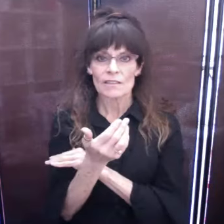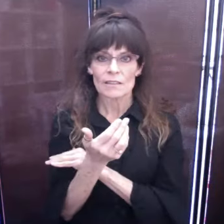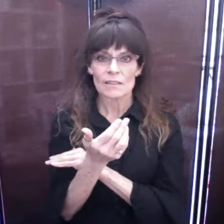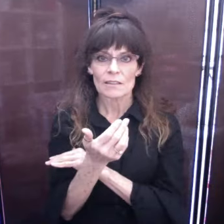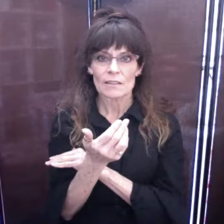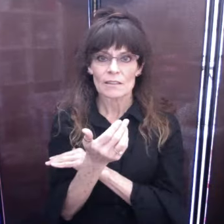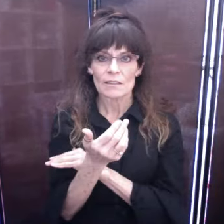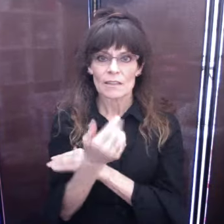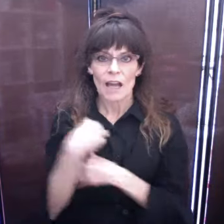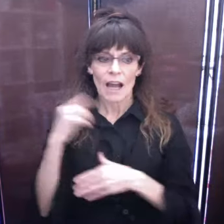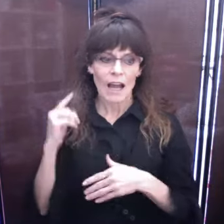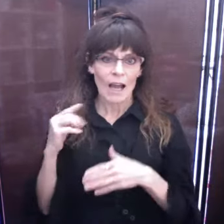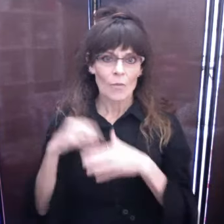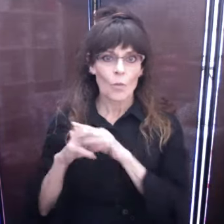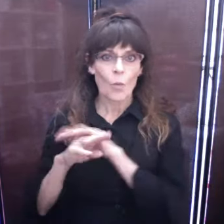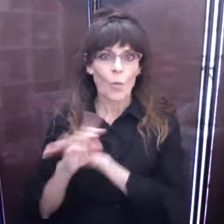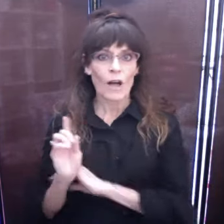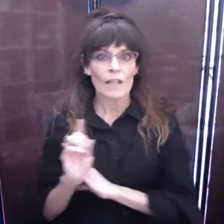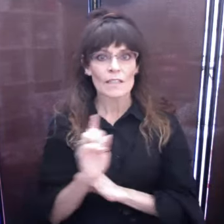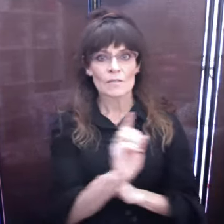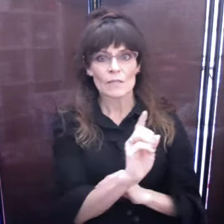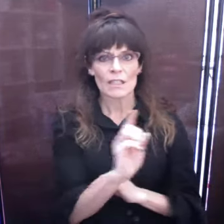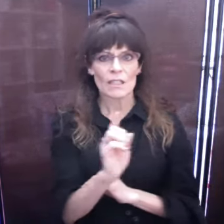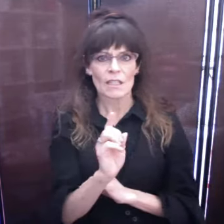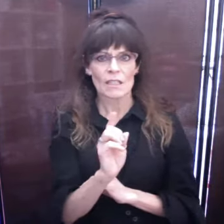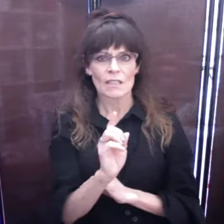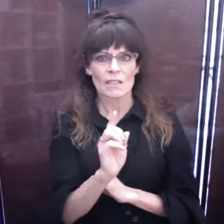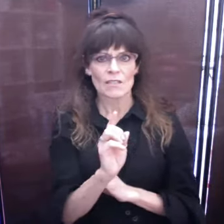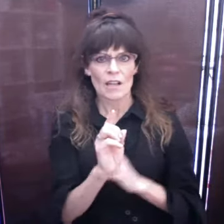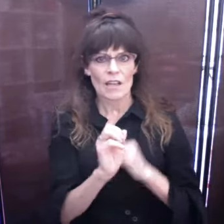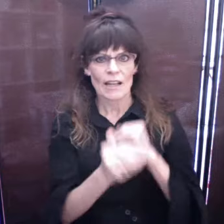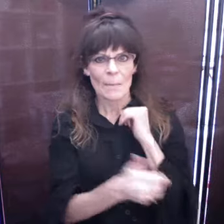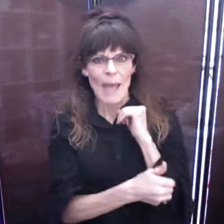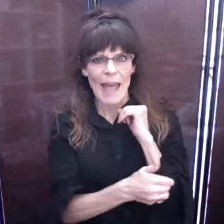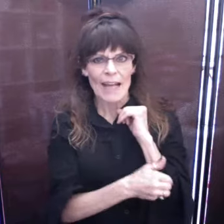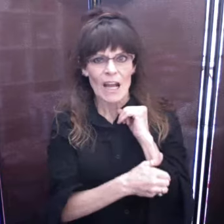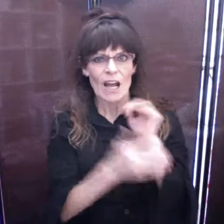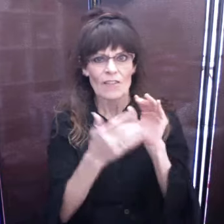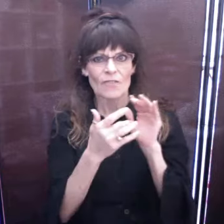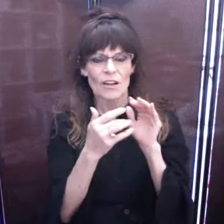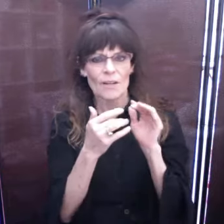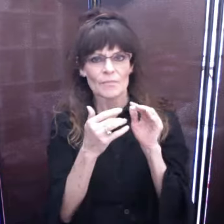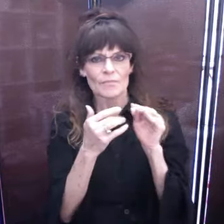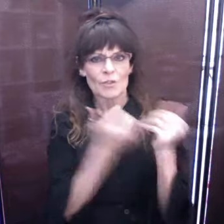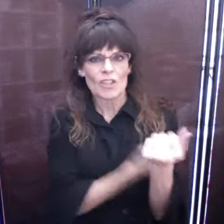I was walking to the meeting, and there's a bag of crystal meth on the sidewalk. And I realized that God was testing